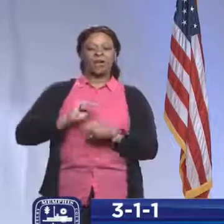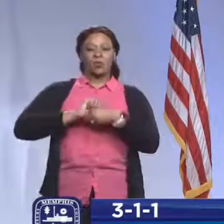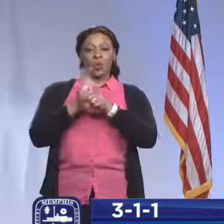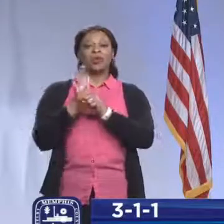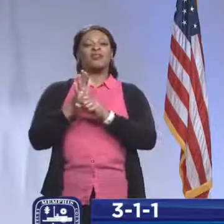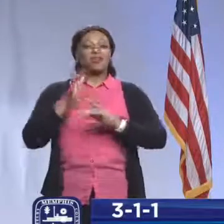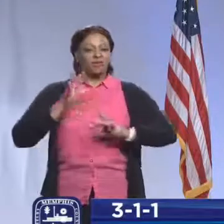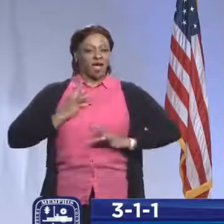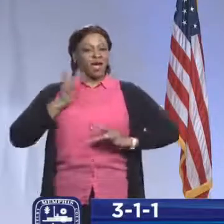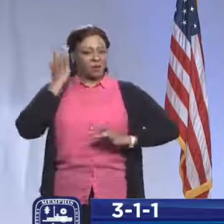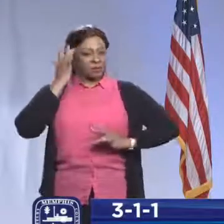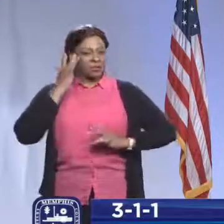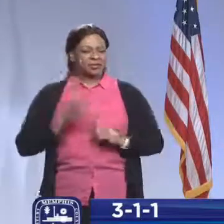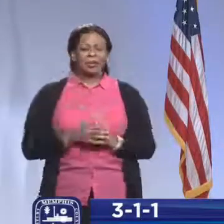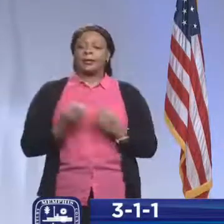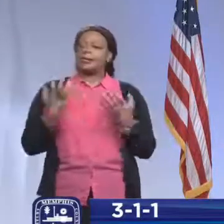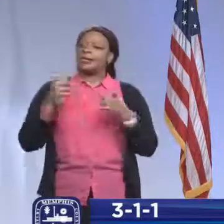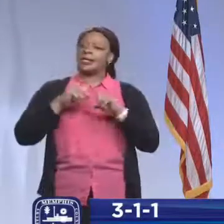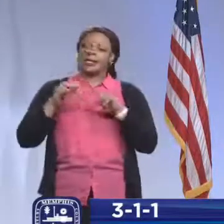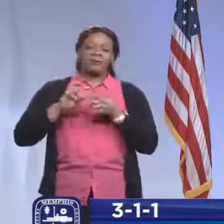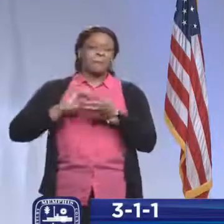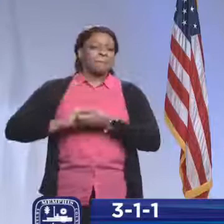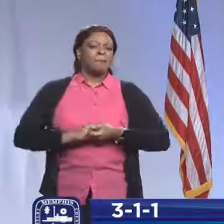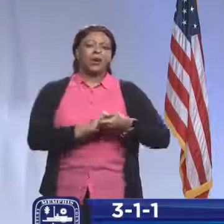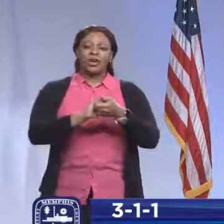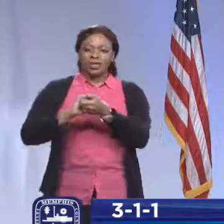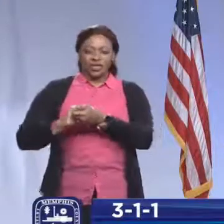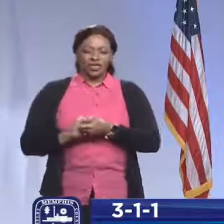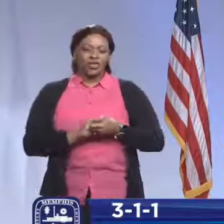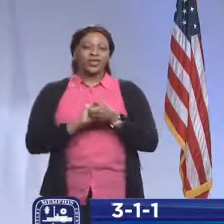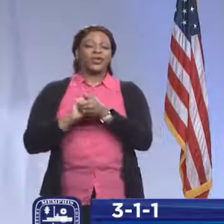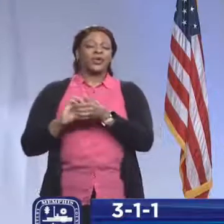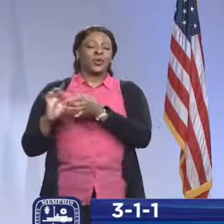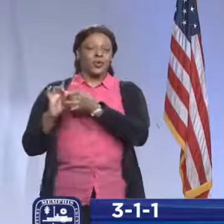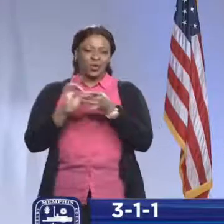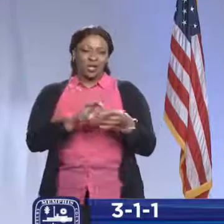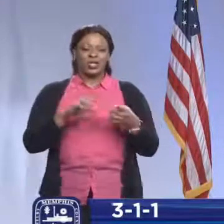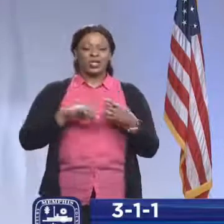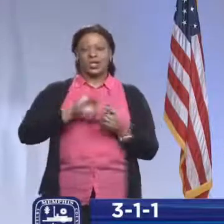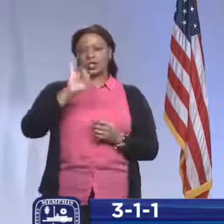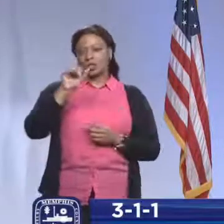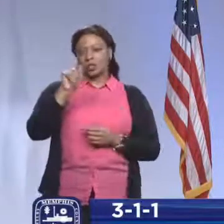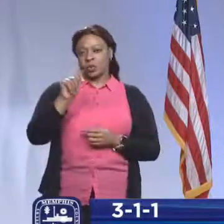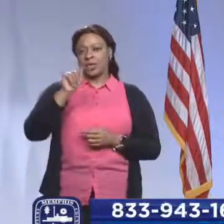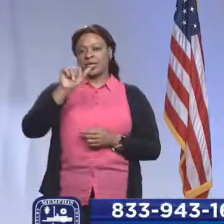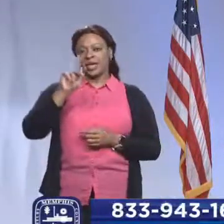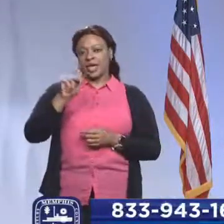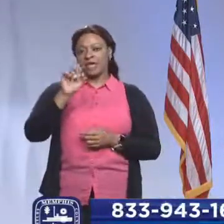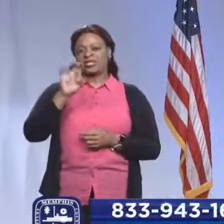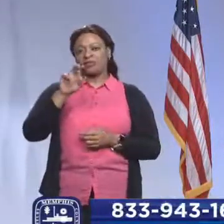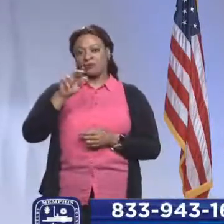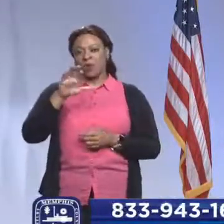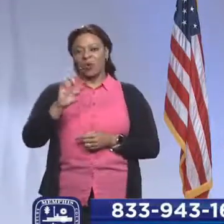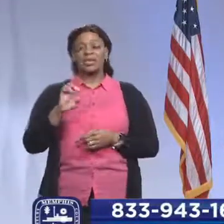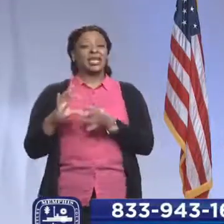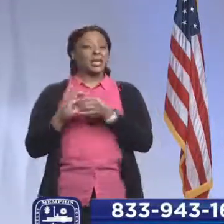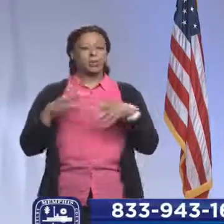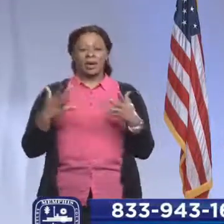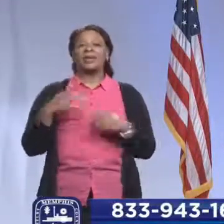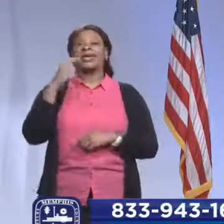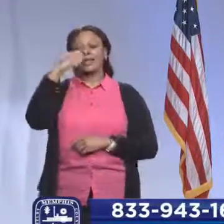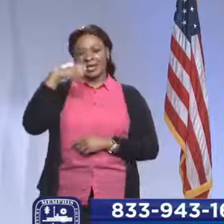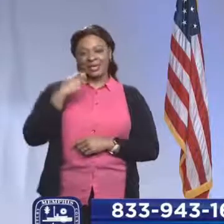coronavirus? So there are many, many partners related to the Joint Task Force, but particularly with testing.